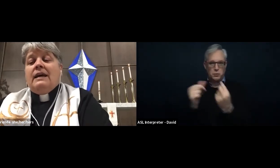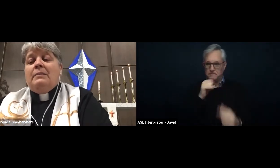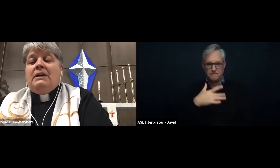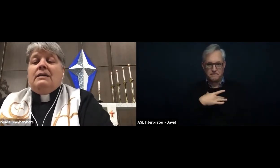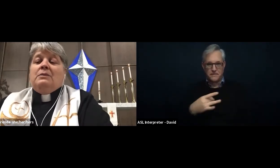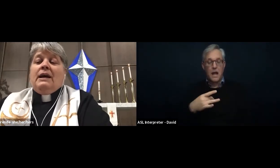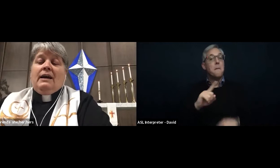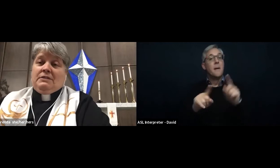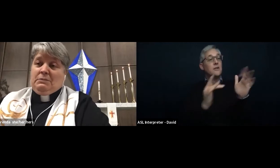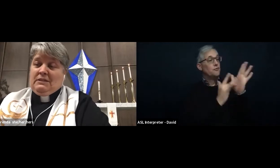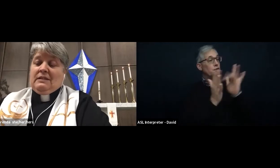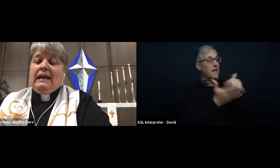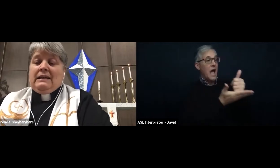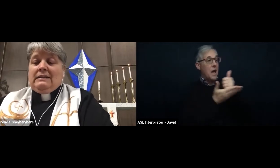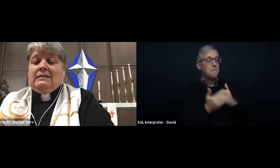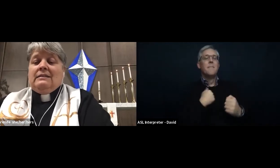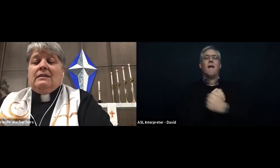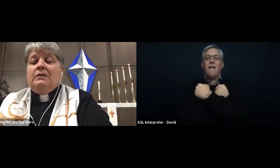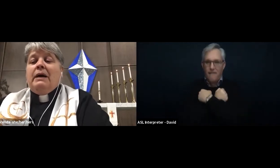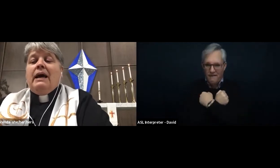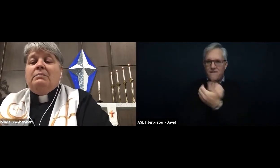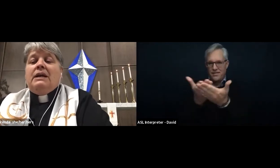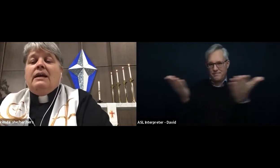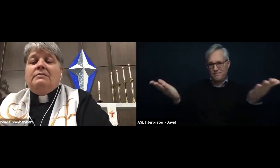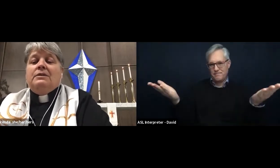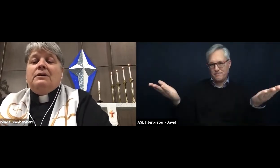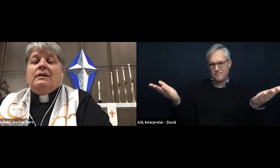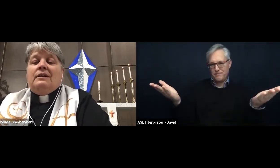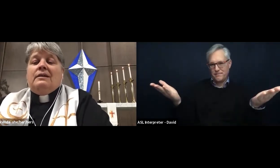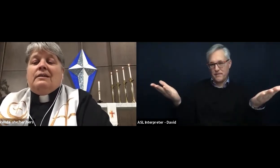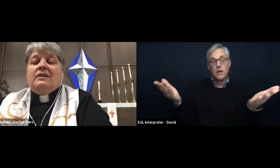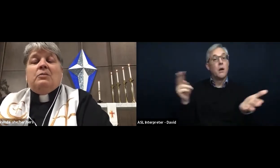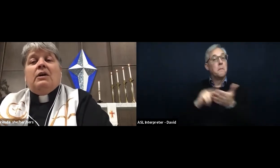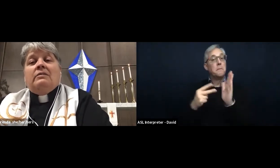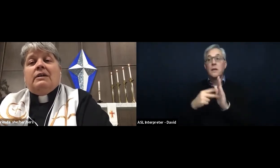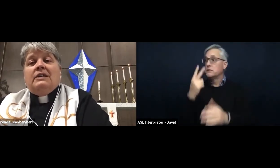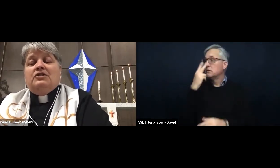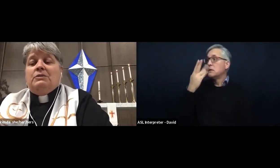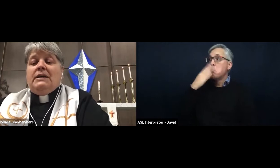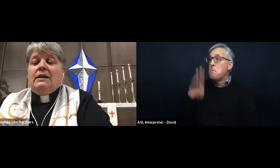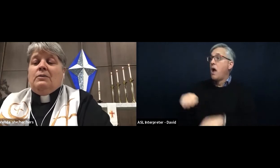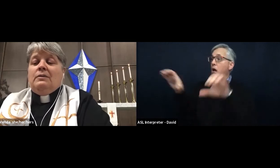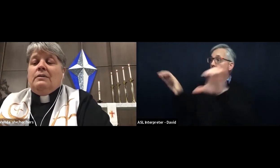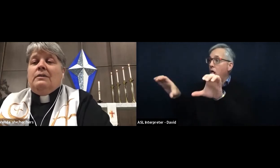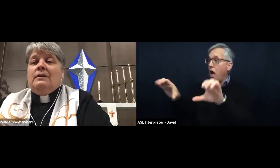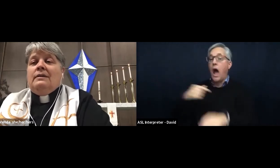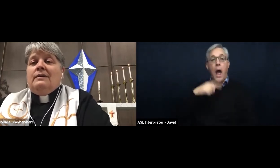This does not mean that we have to be silent of the bad behavior that is a part of our nation right